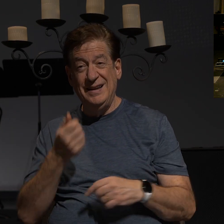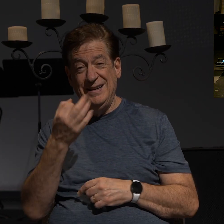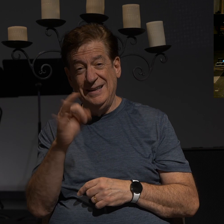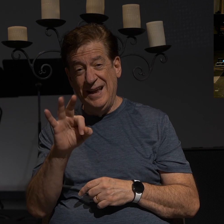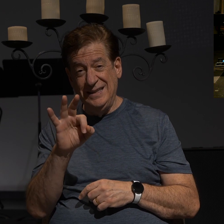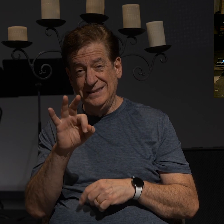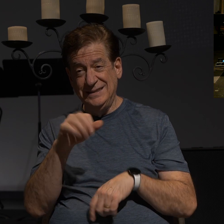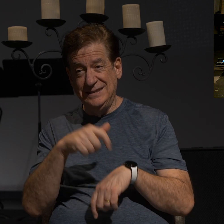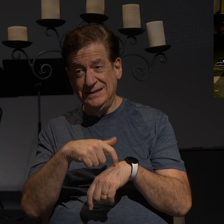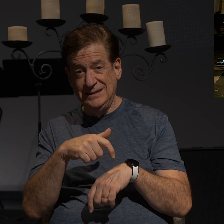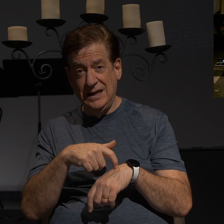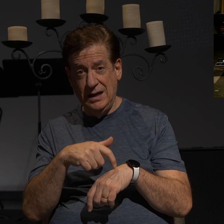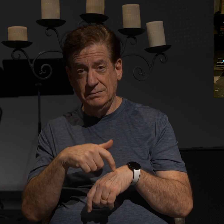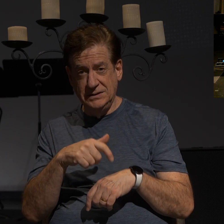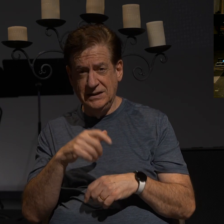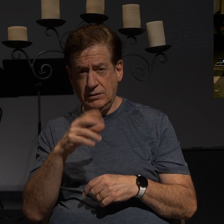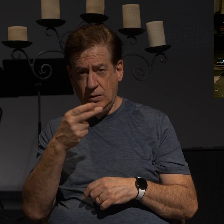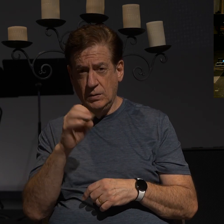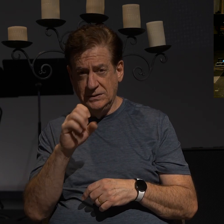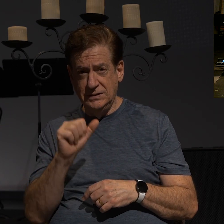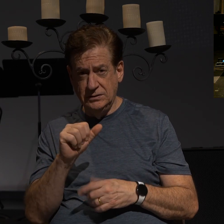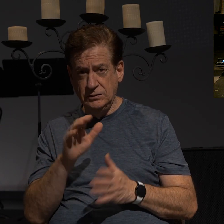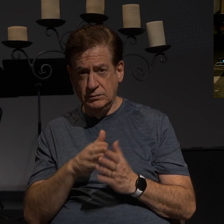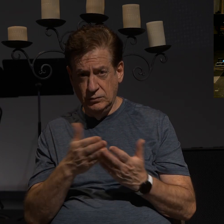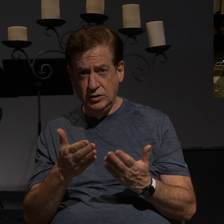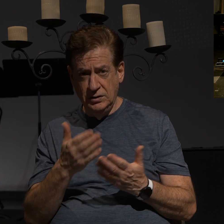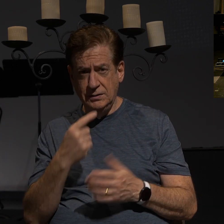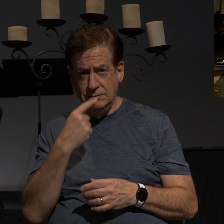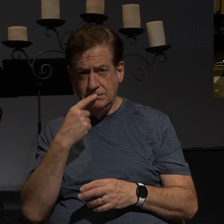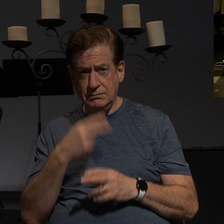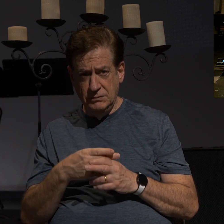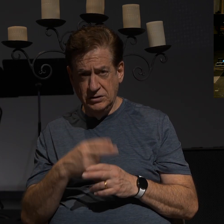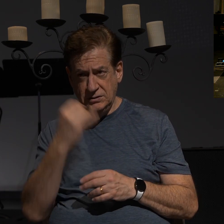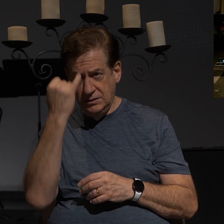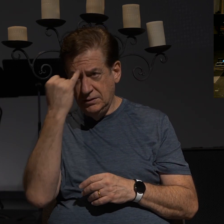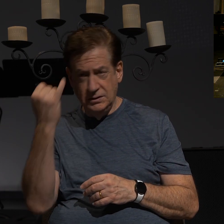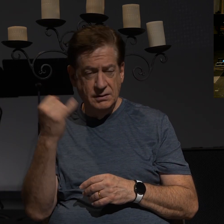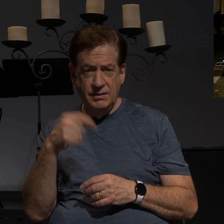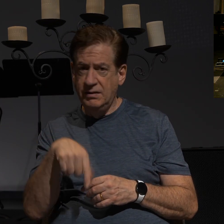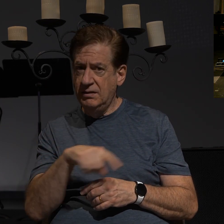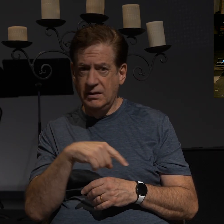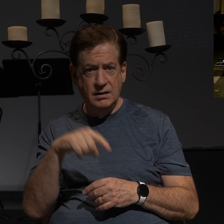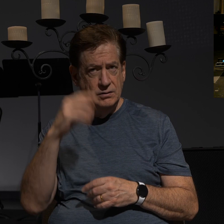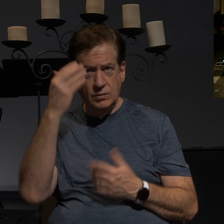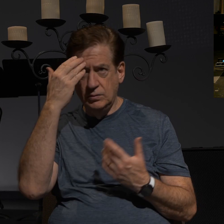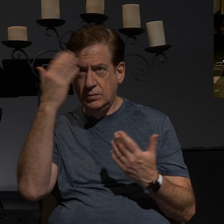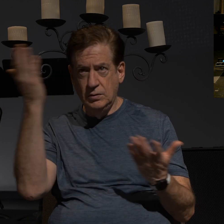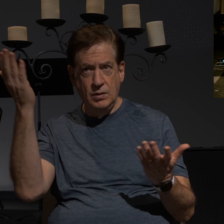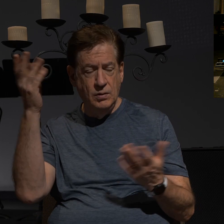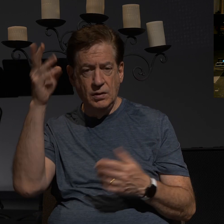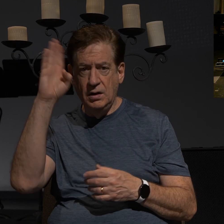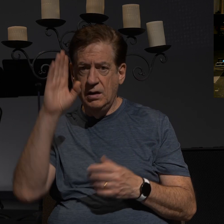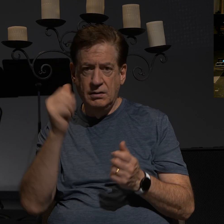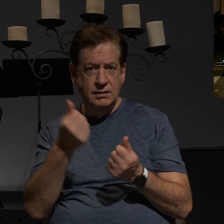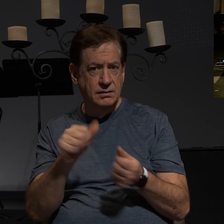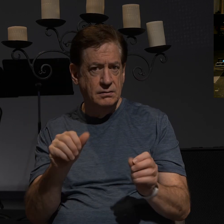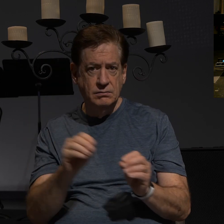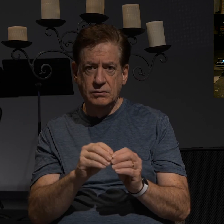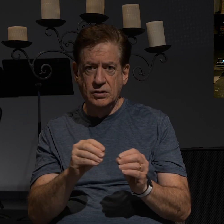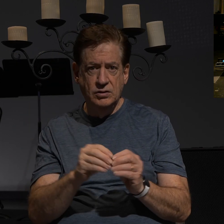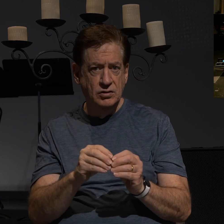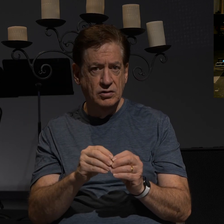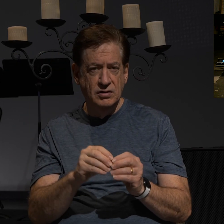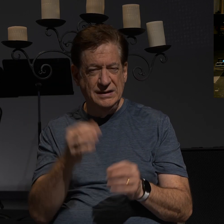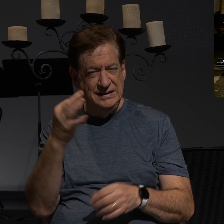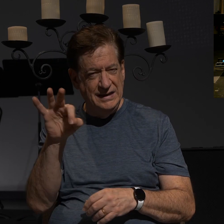in Hosea's book, he mentions the idea that they don't know God anymore. 19